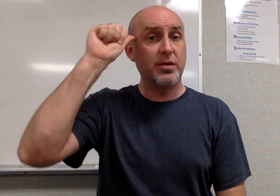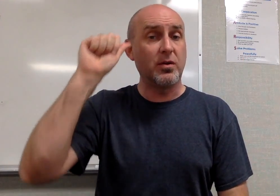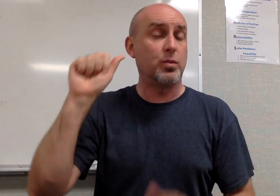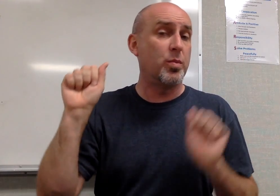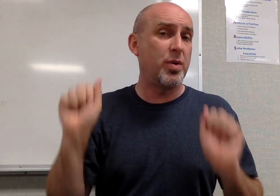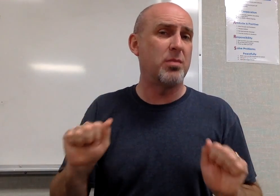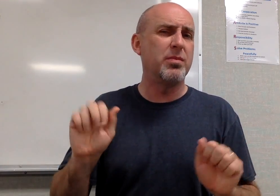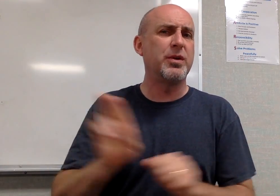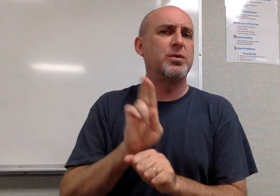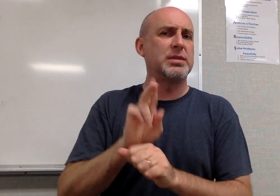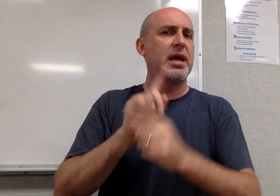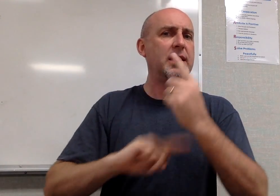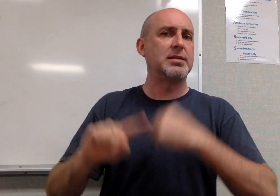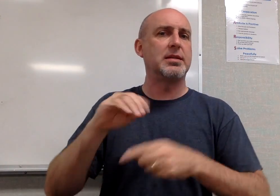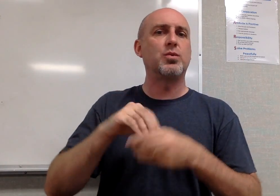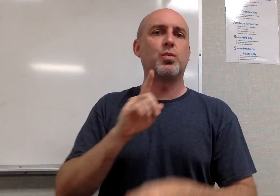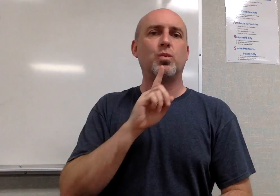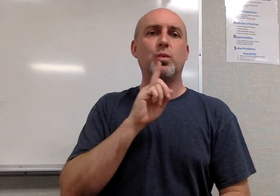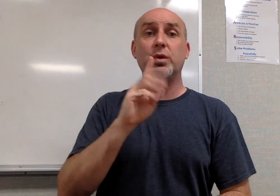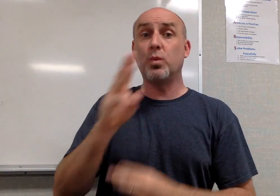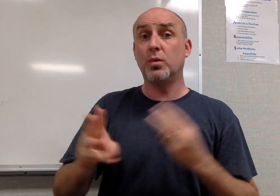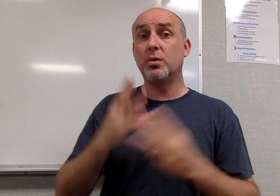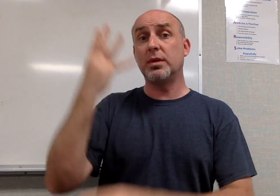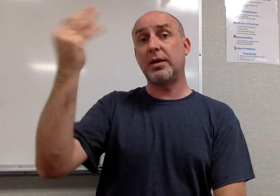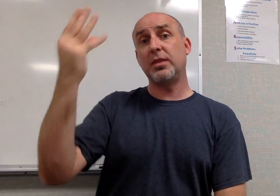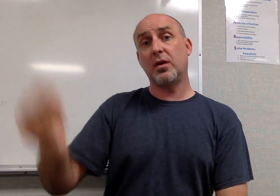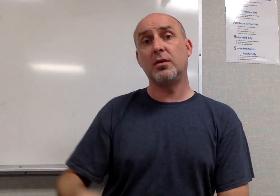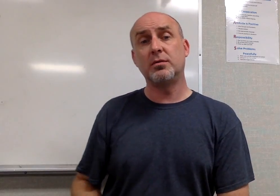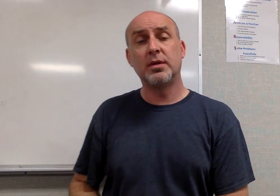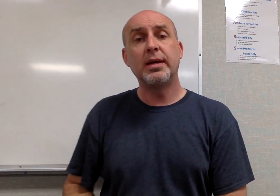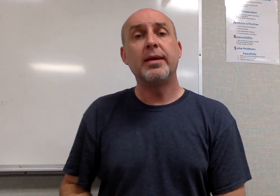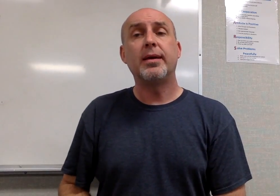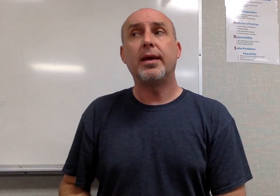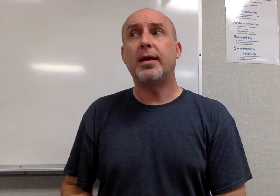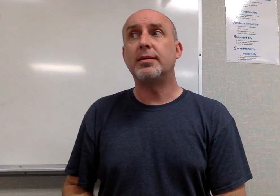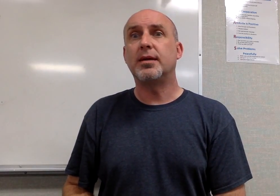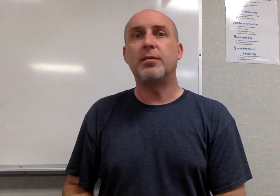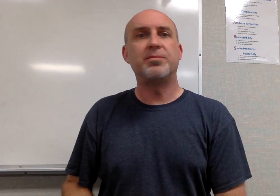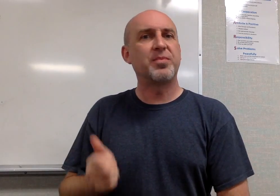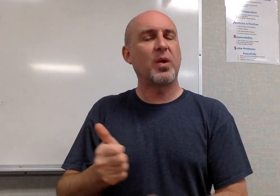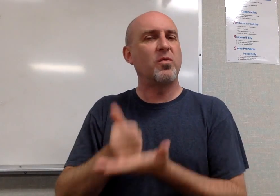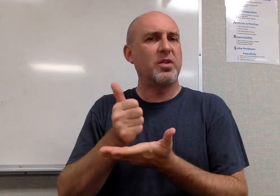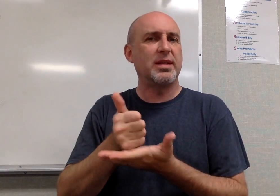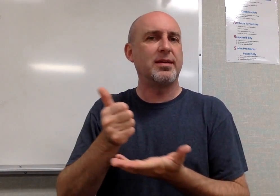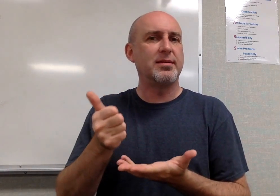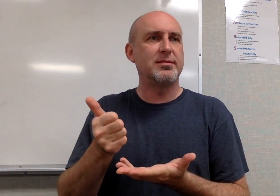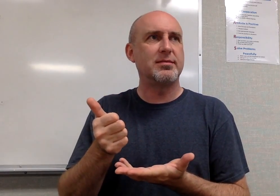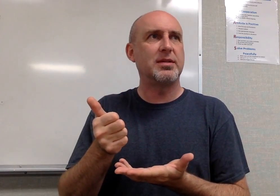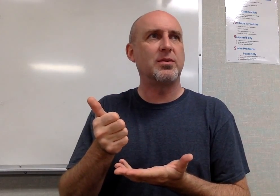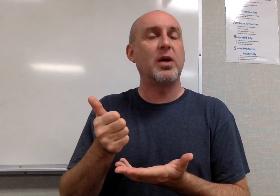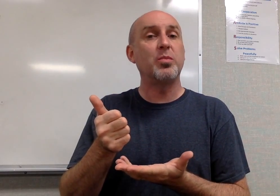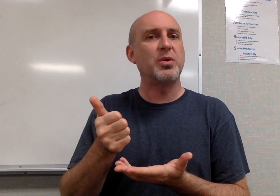adult will probably use signs in the real world out there, and hopefully, help